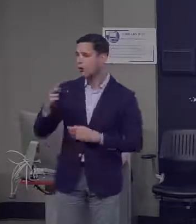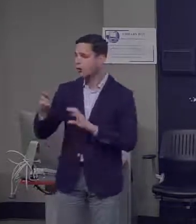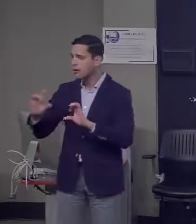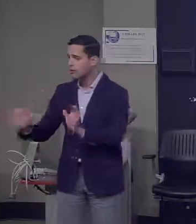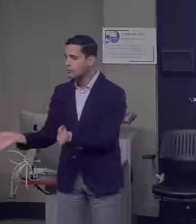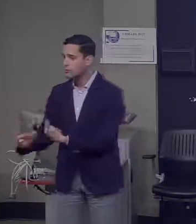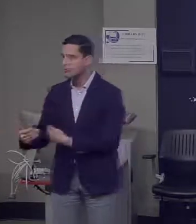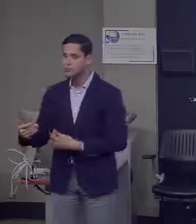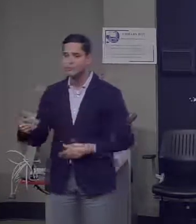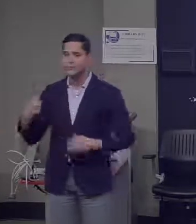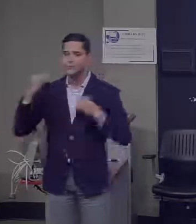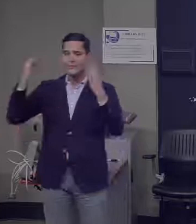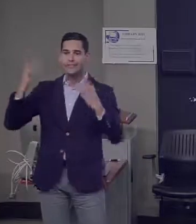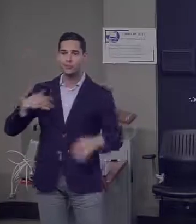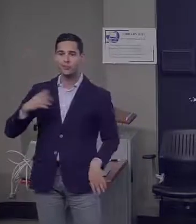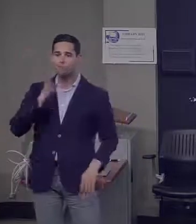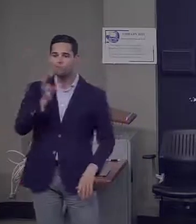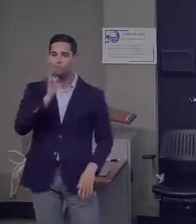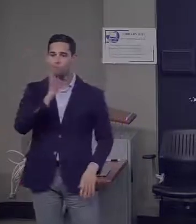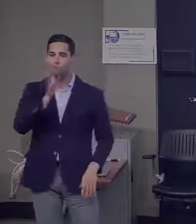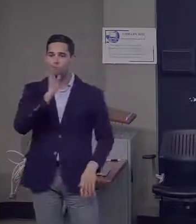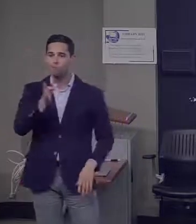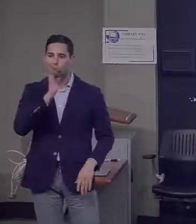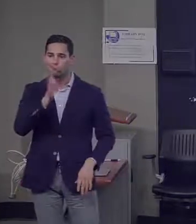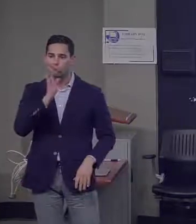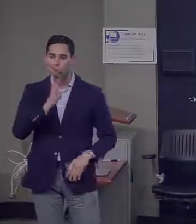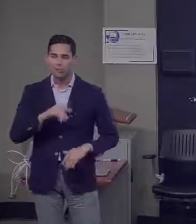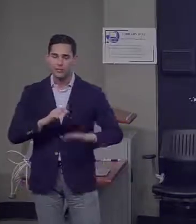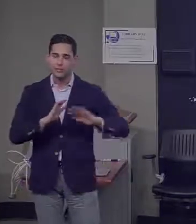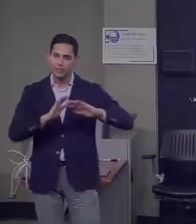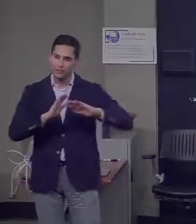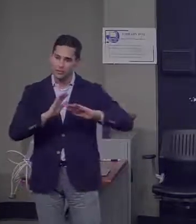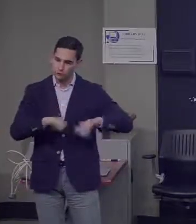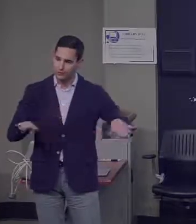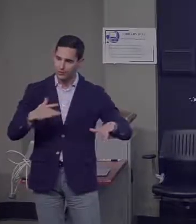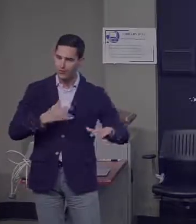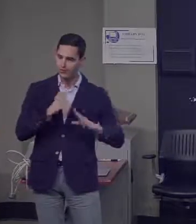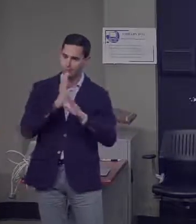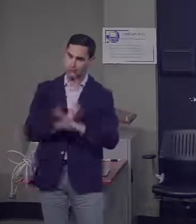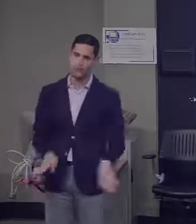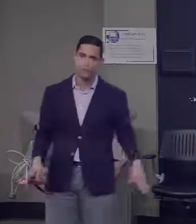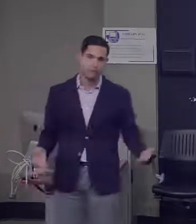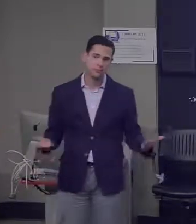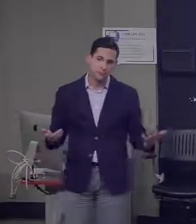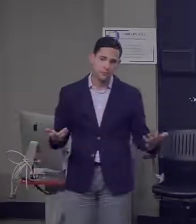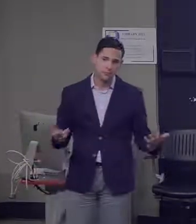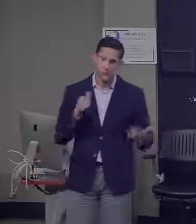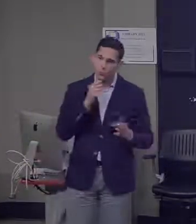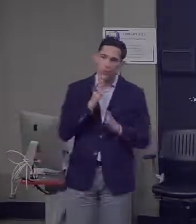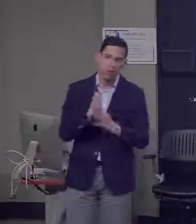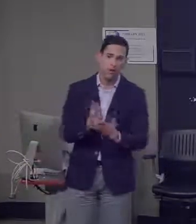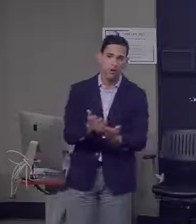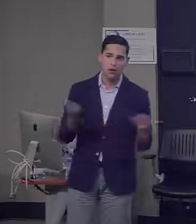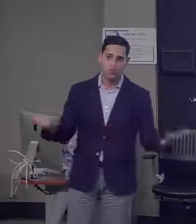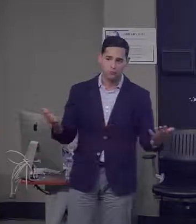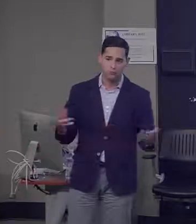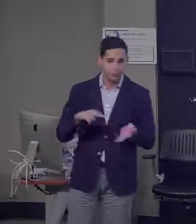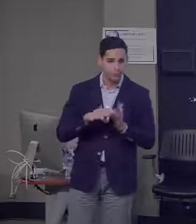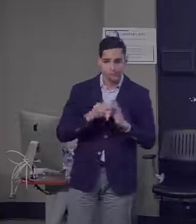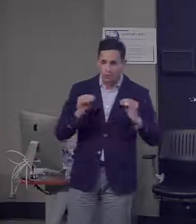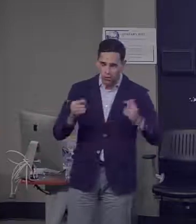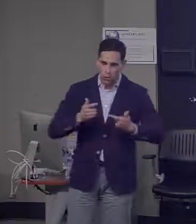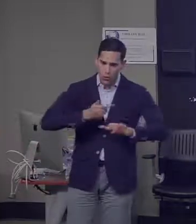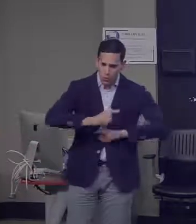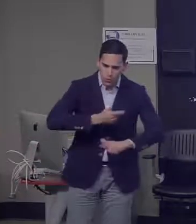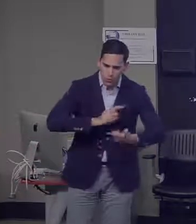vast majority of the time, and children talk very little. So that means they're not getting the back and forth conversational